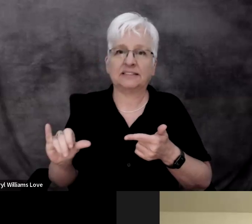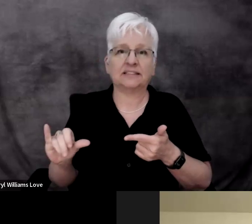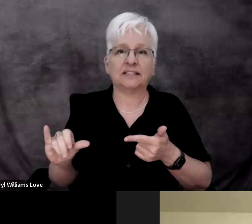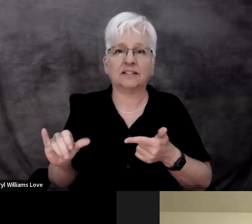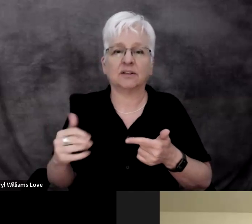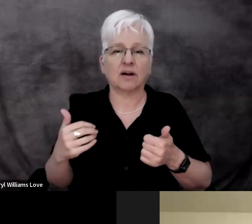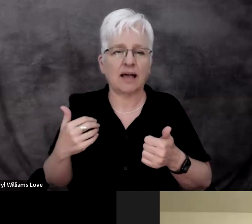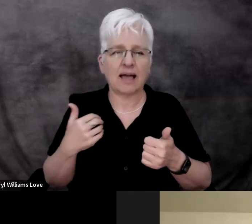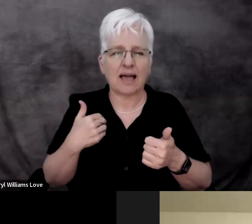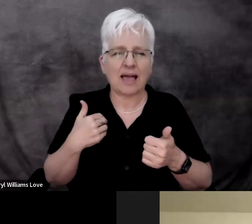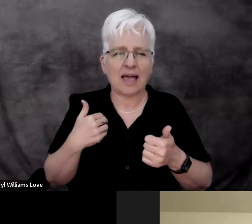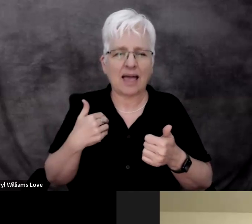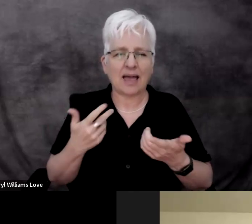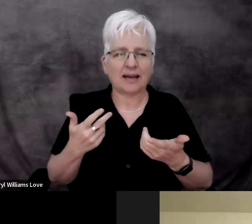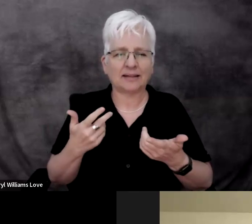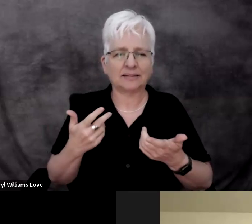aggressions.